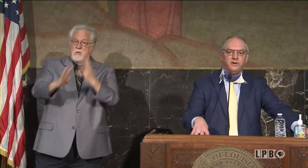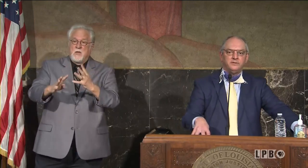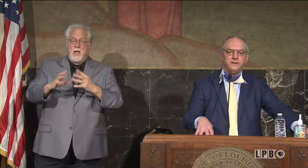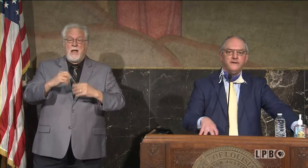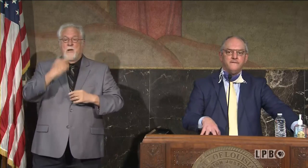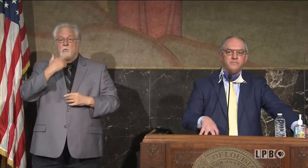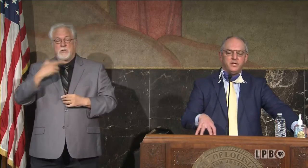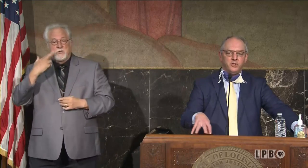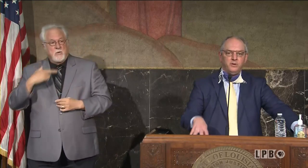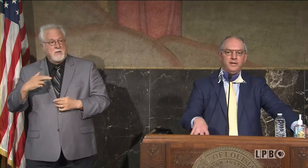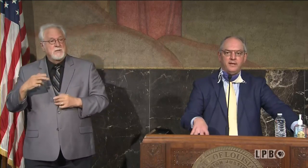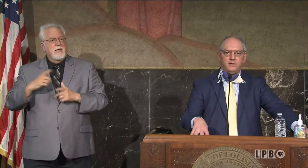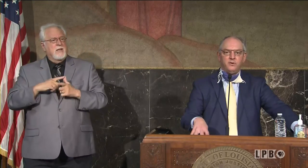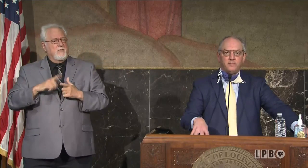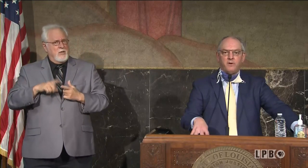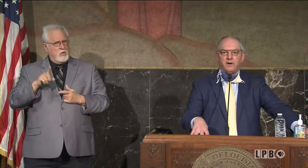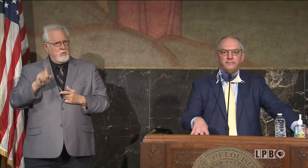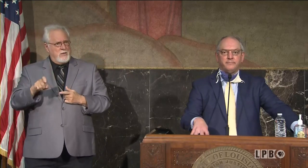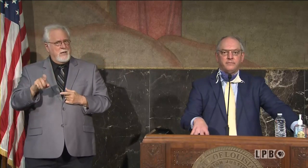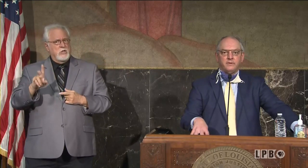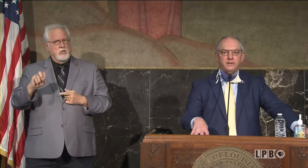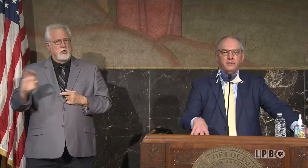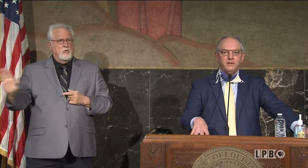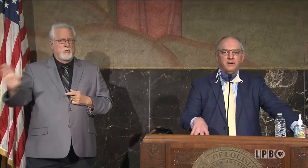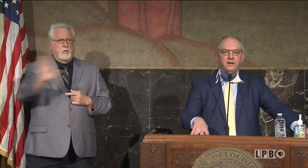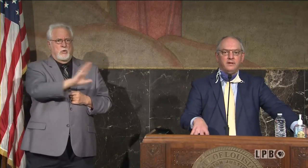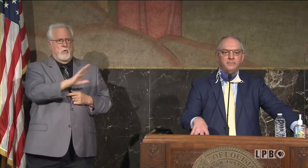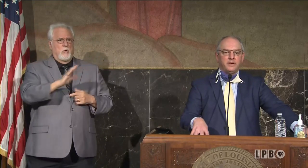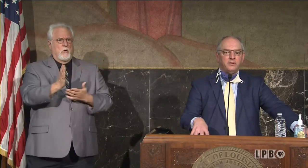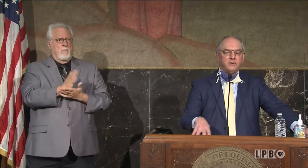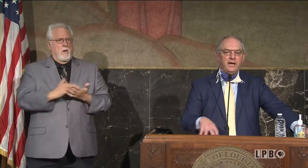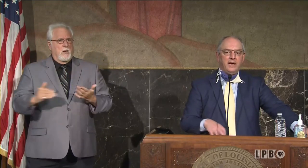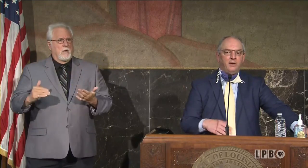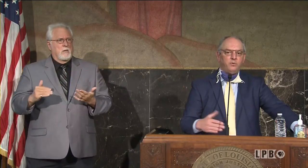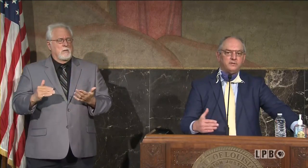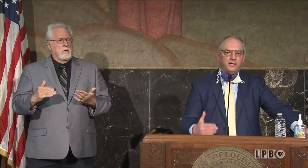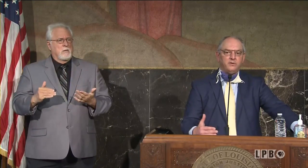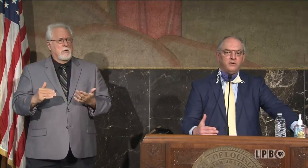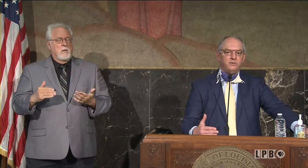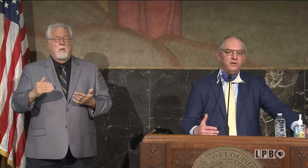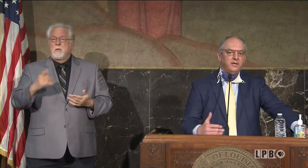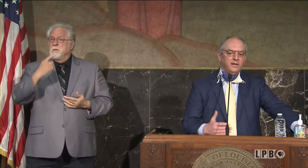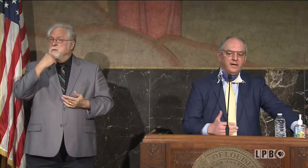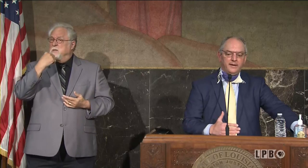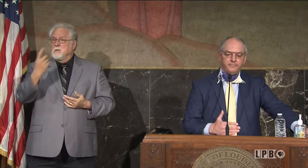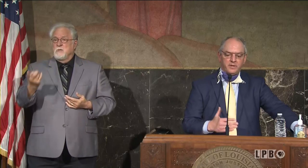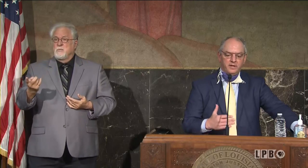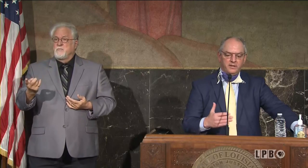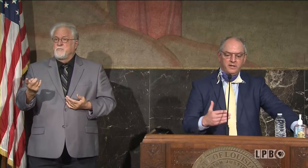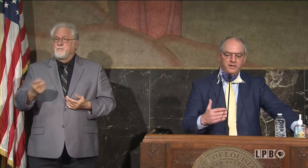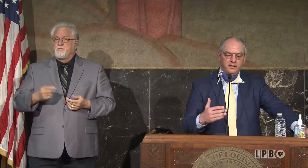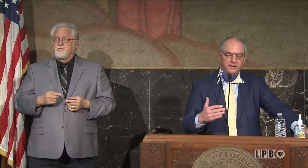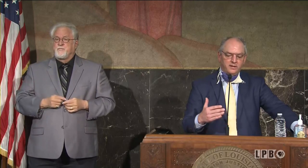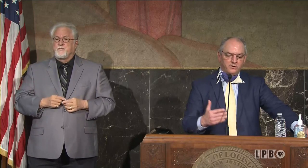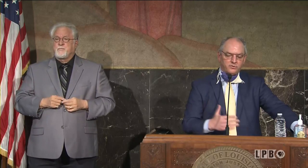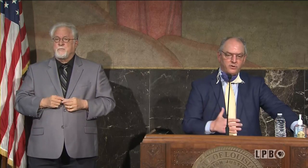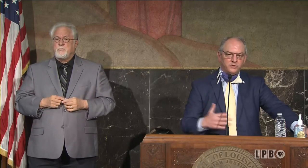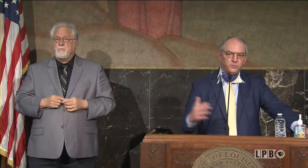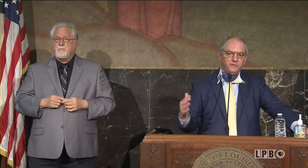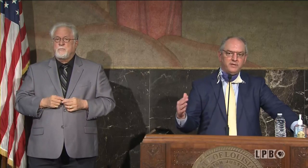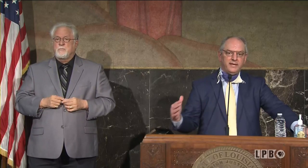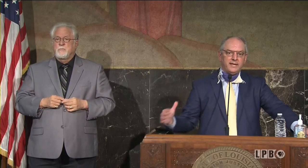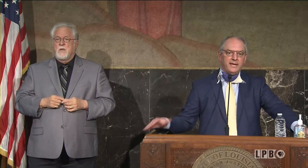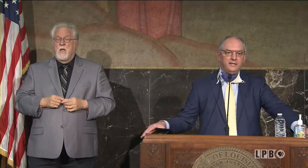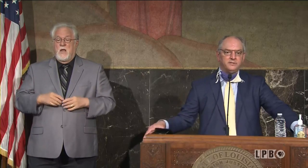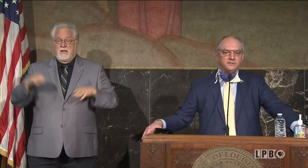the restaurants, then you need to do your part. Because I will tell you, the